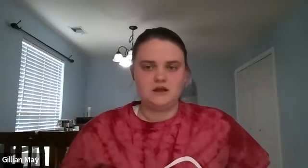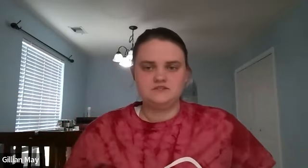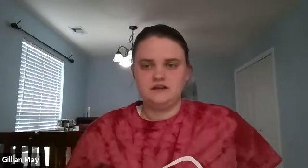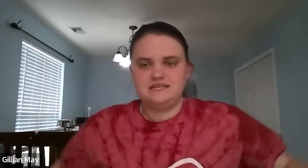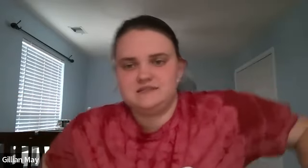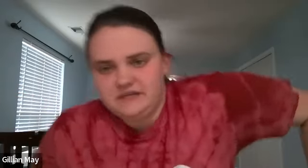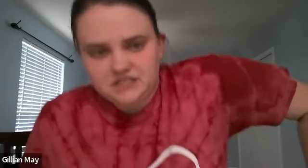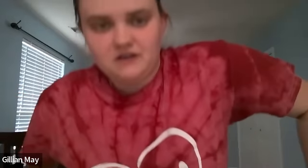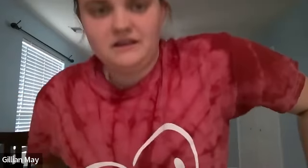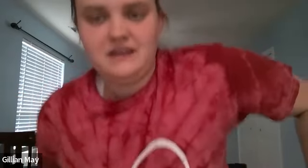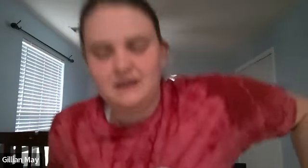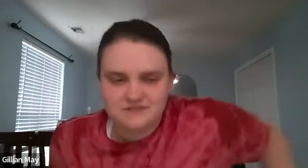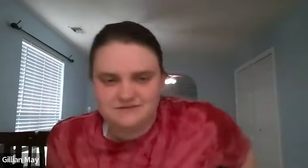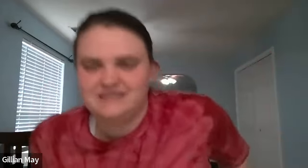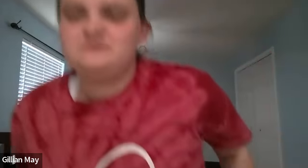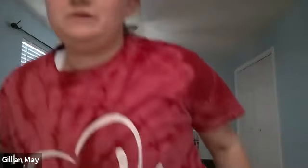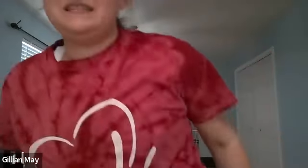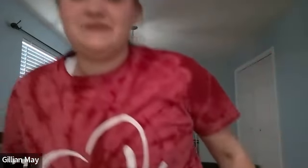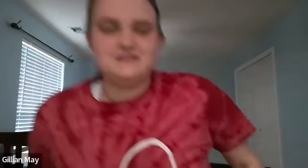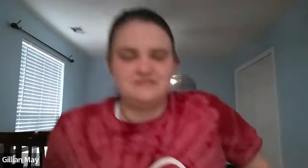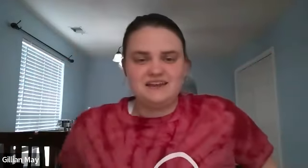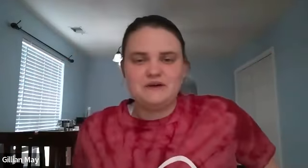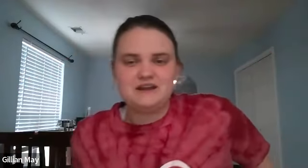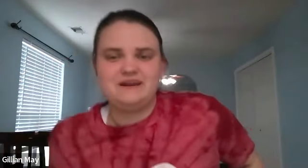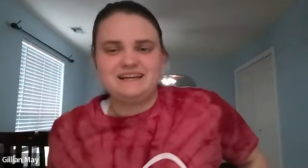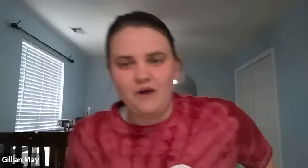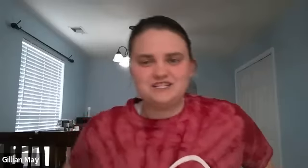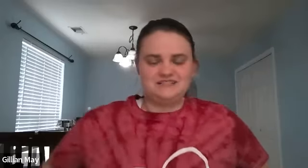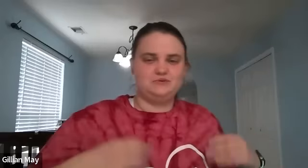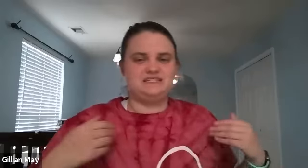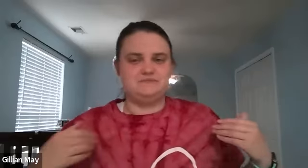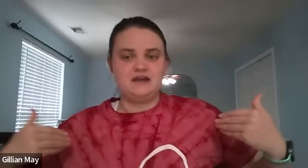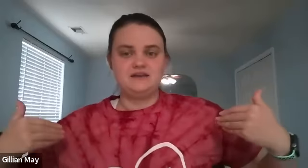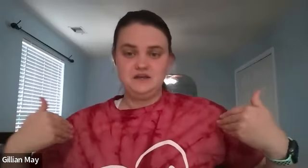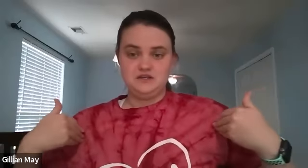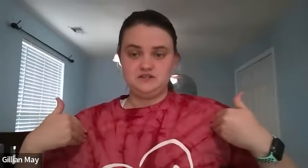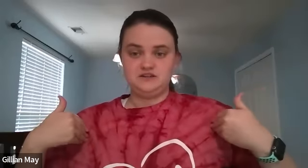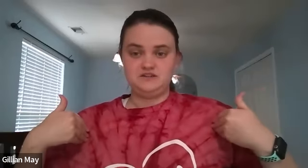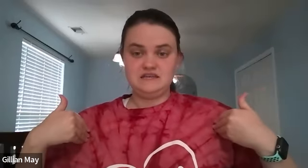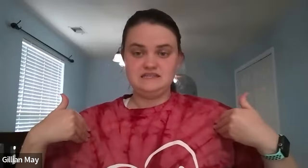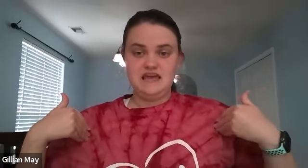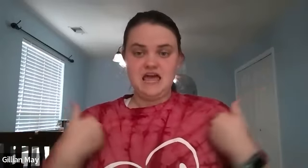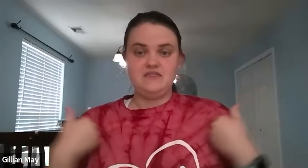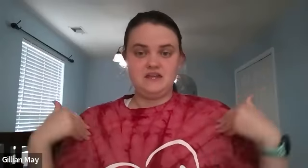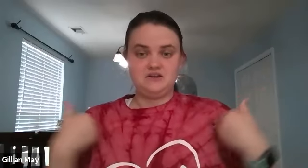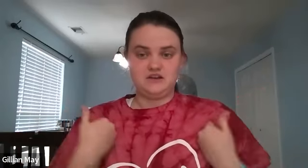sorry. It's that spinny chair again. And I'm keep twisting myself to angle better, but I watch it twist it back. So you're going to do this, and then you're going to